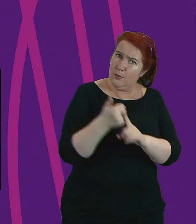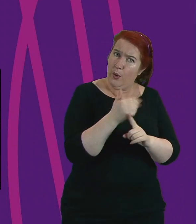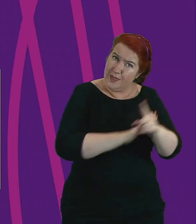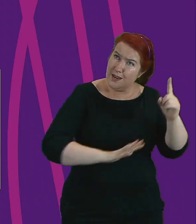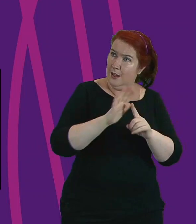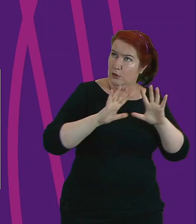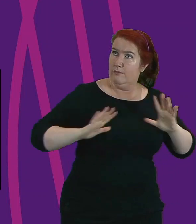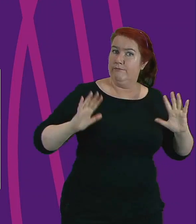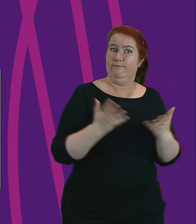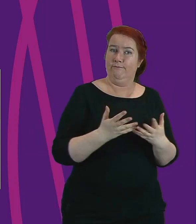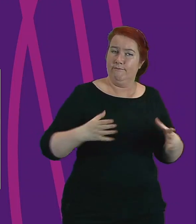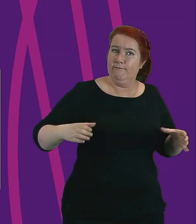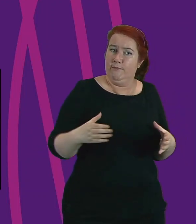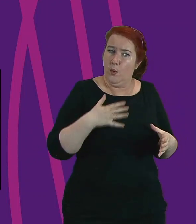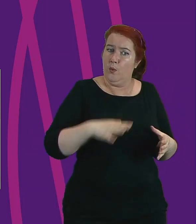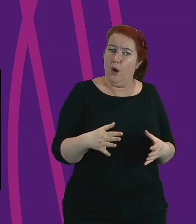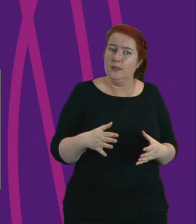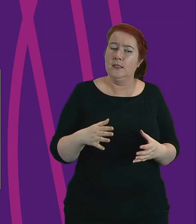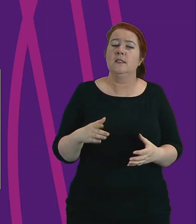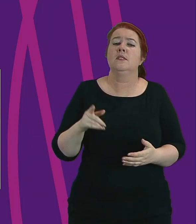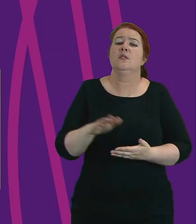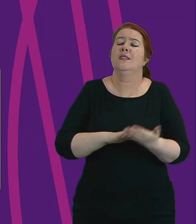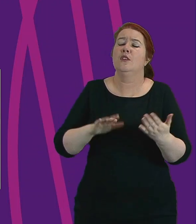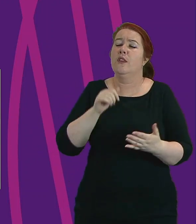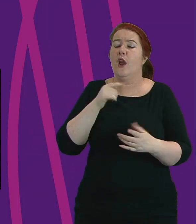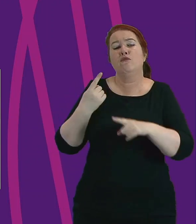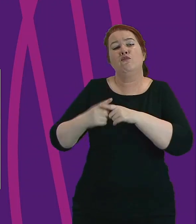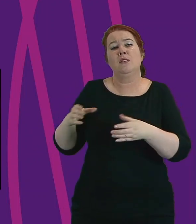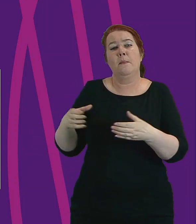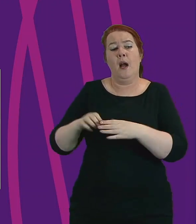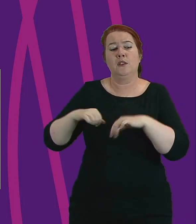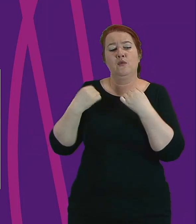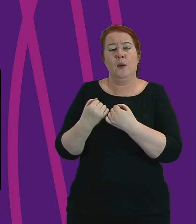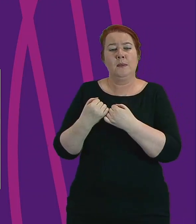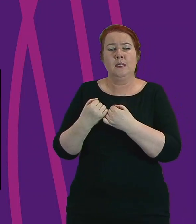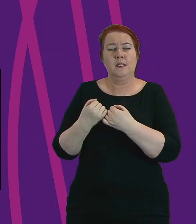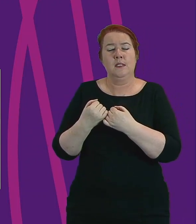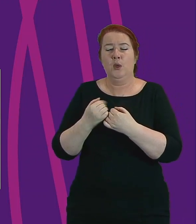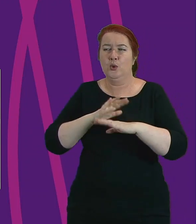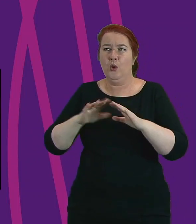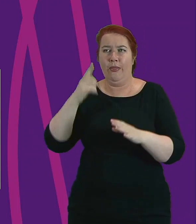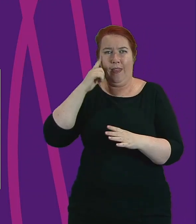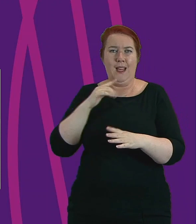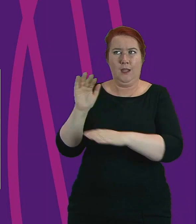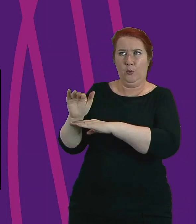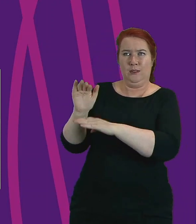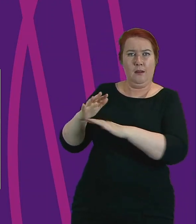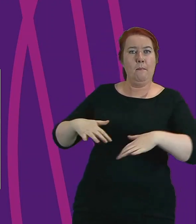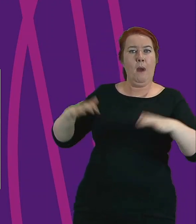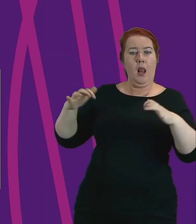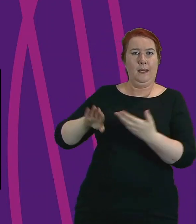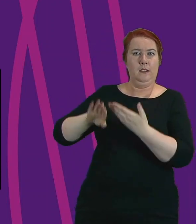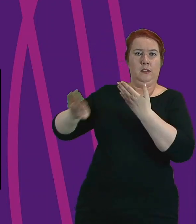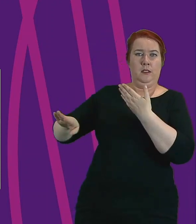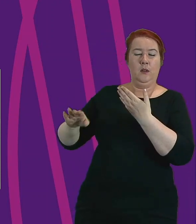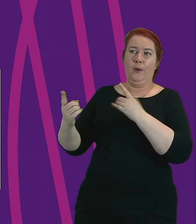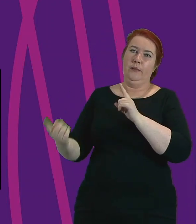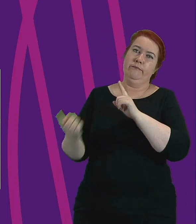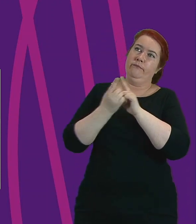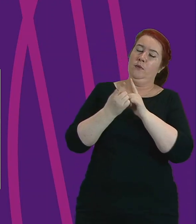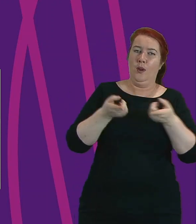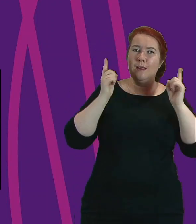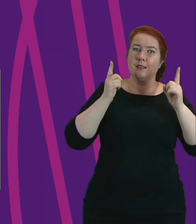effort. And I think rather than the cross-party groups being seen as something that sits outside Parliament, and we come to the Cabinet Secretary